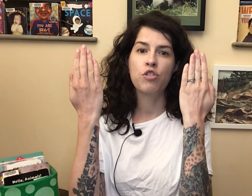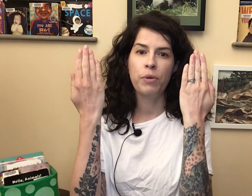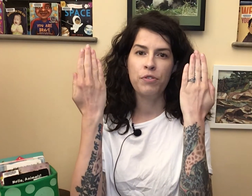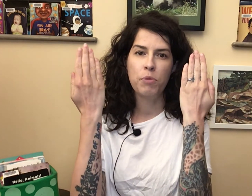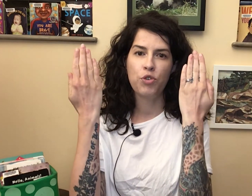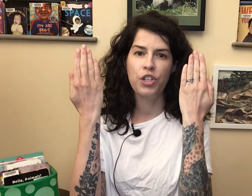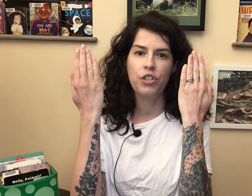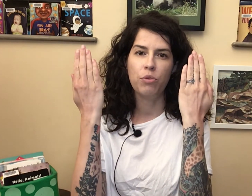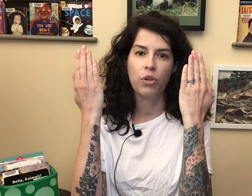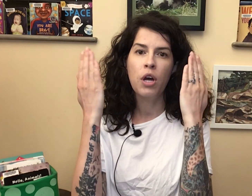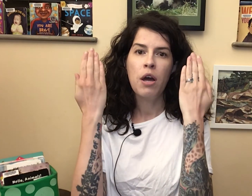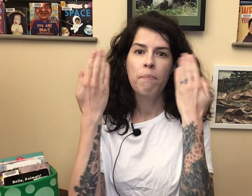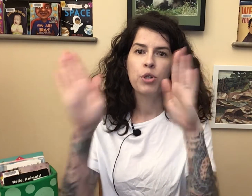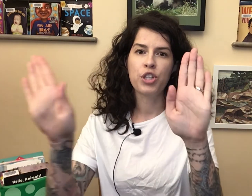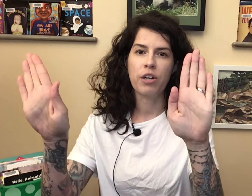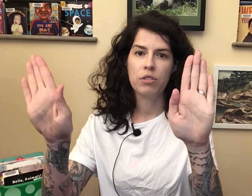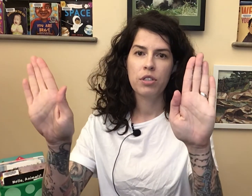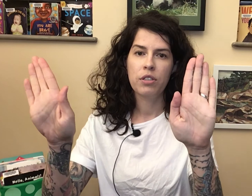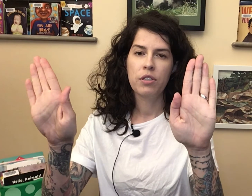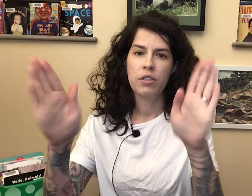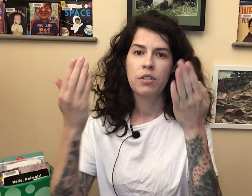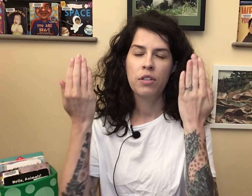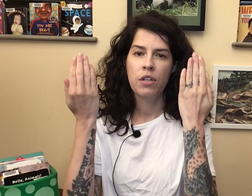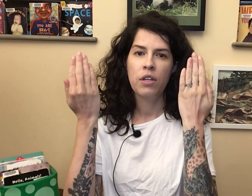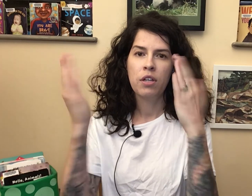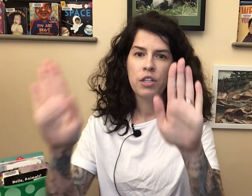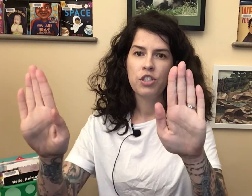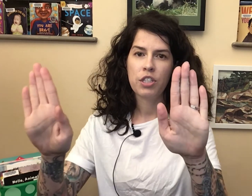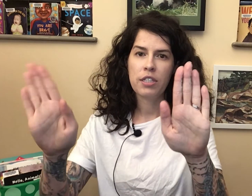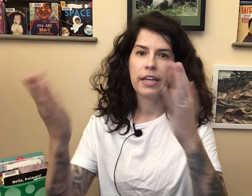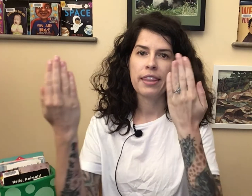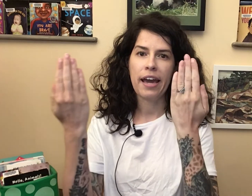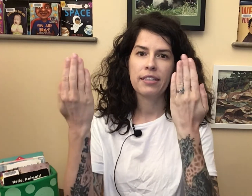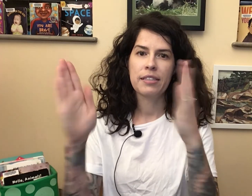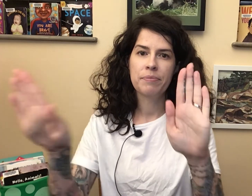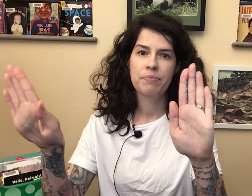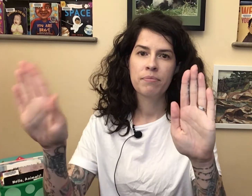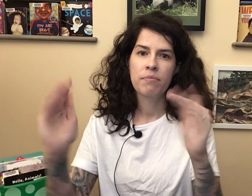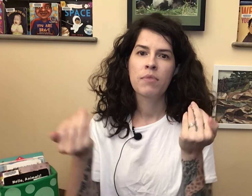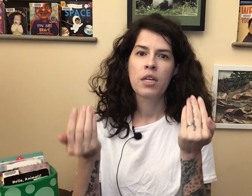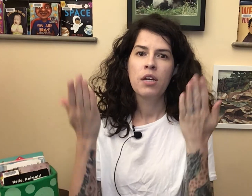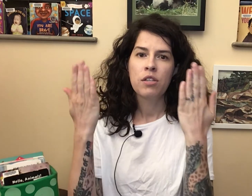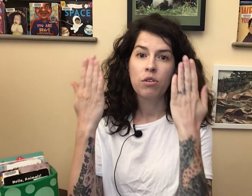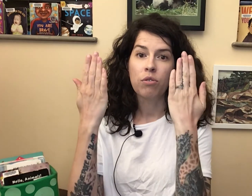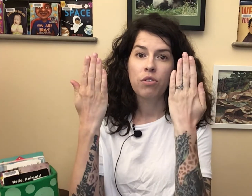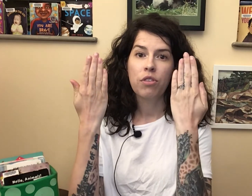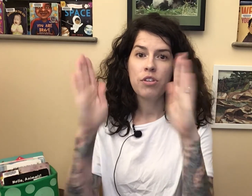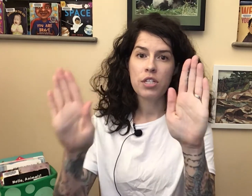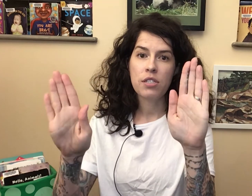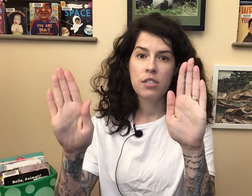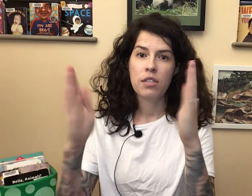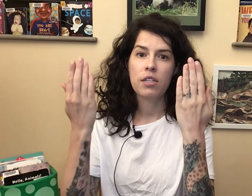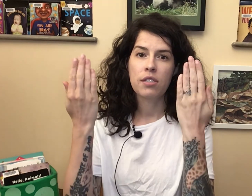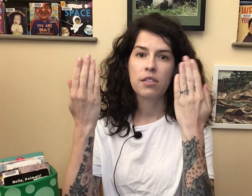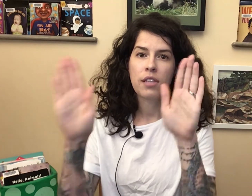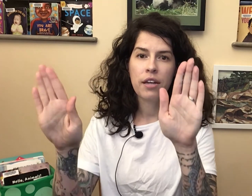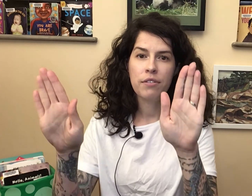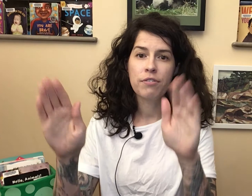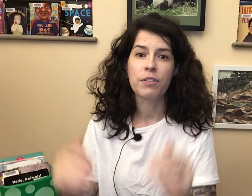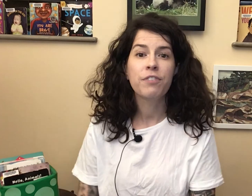swift motion you will push out, just like that. So this is the sign for